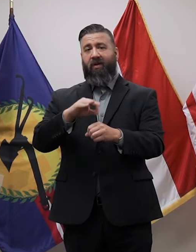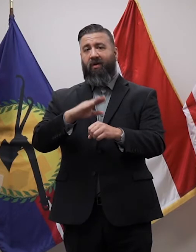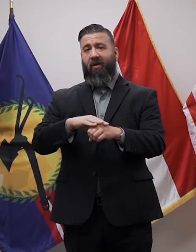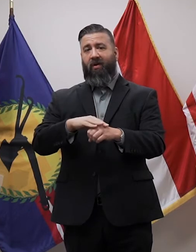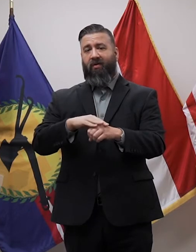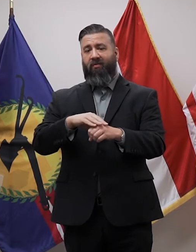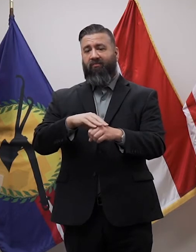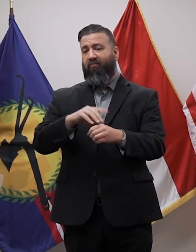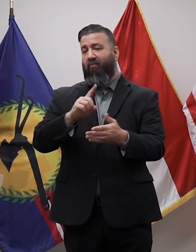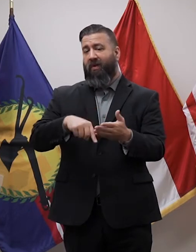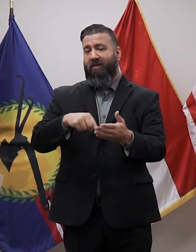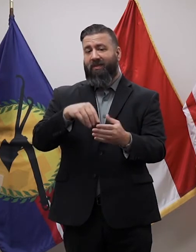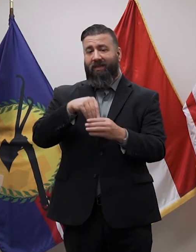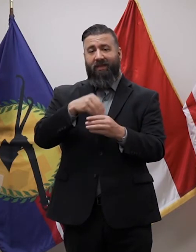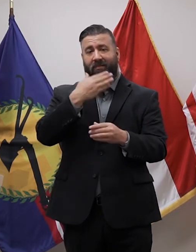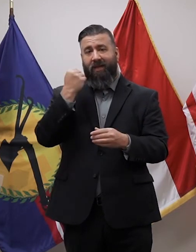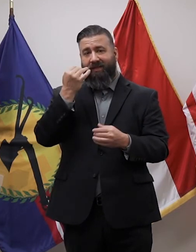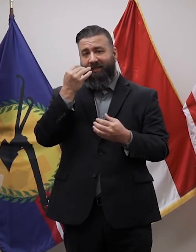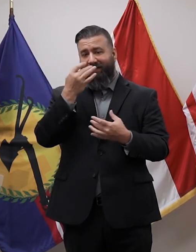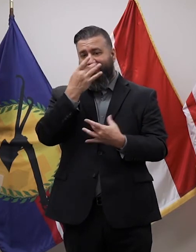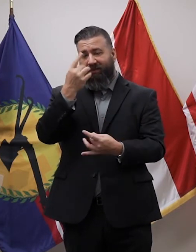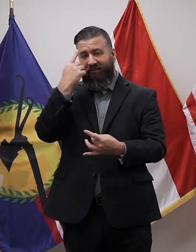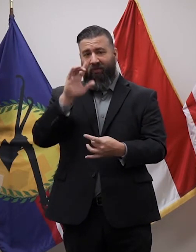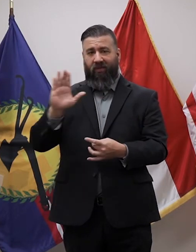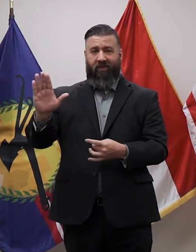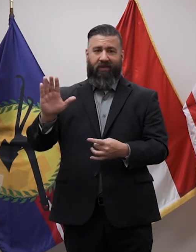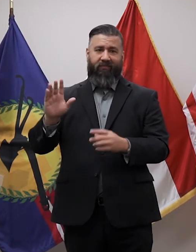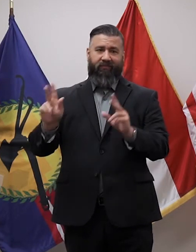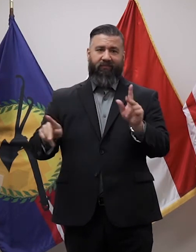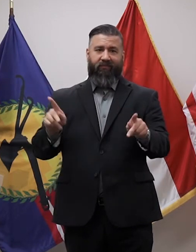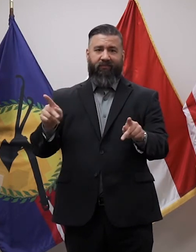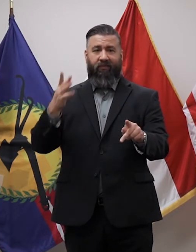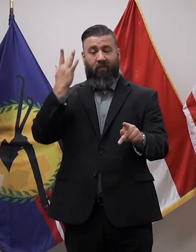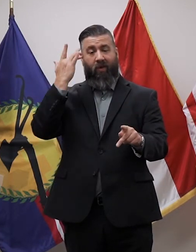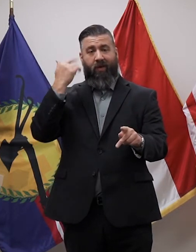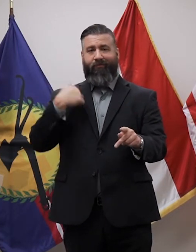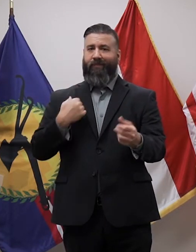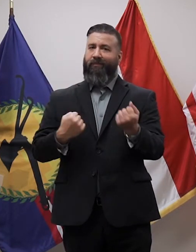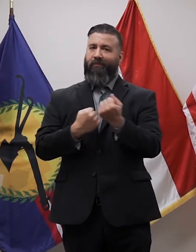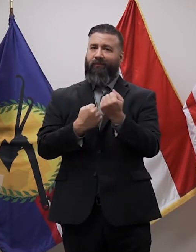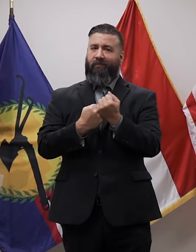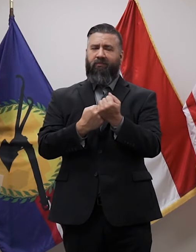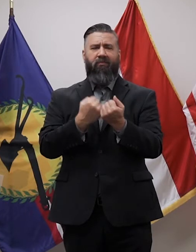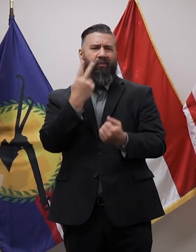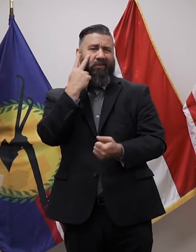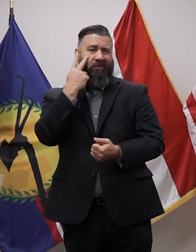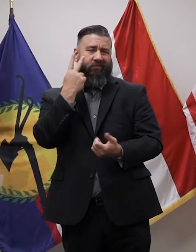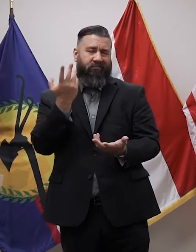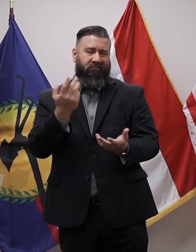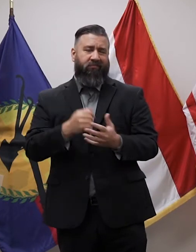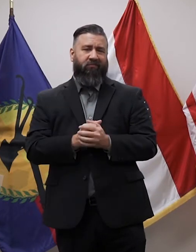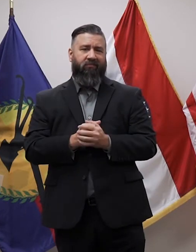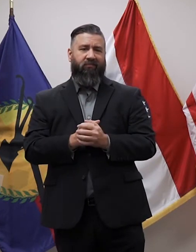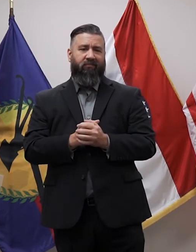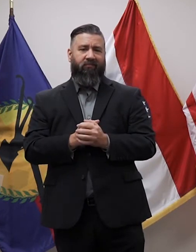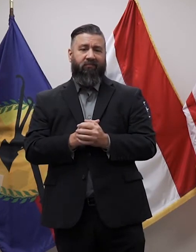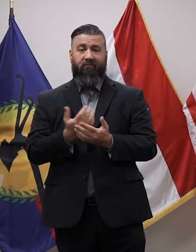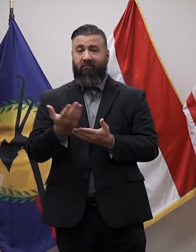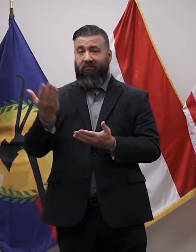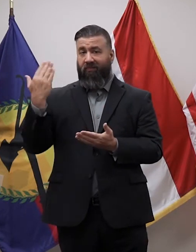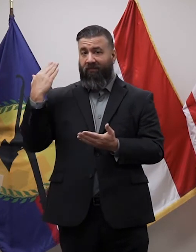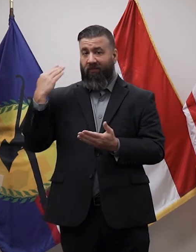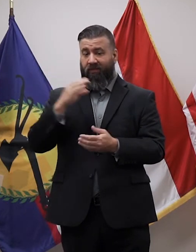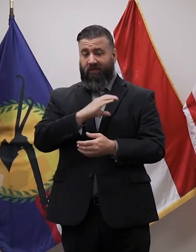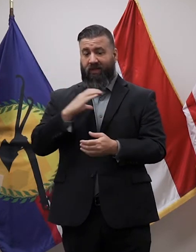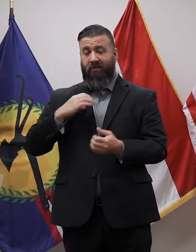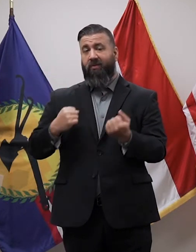in the best interest for their constituents, because I'm also for it, but we'll see. In the past, the county council